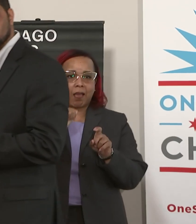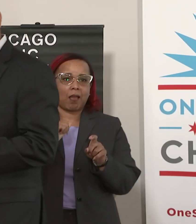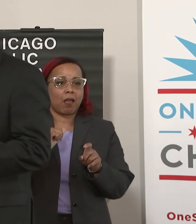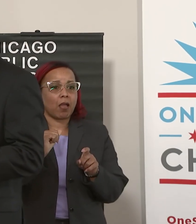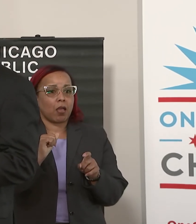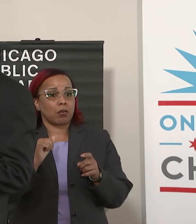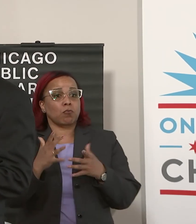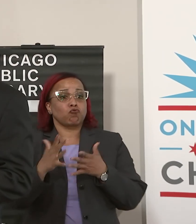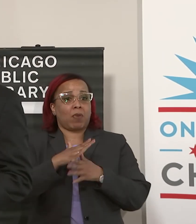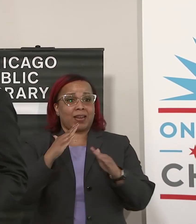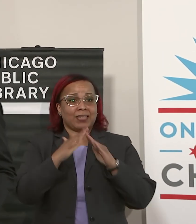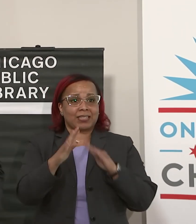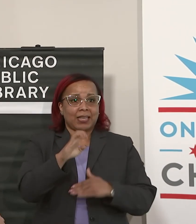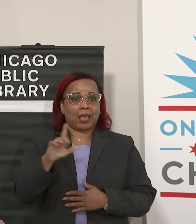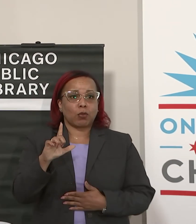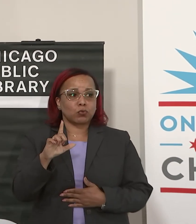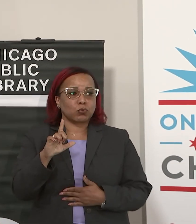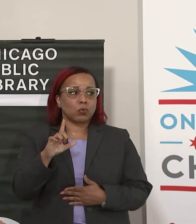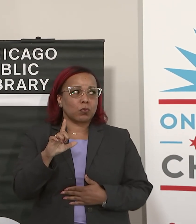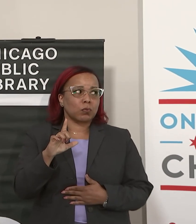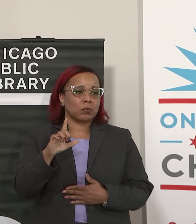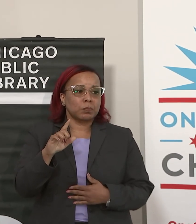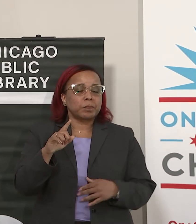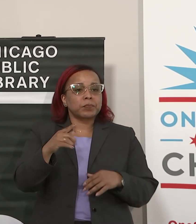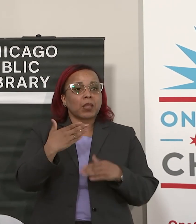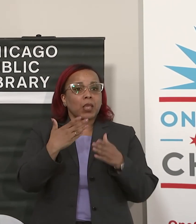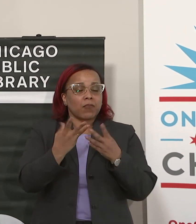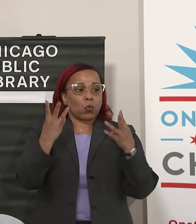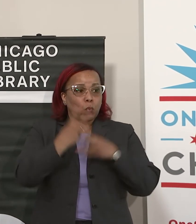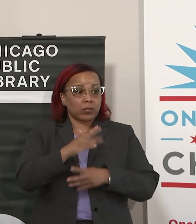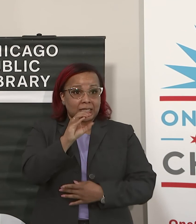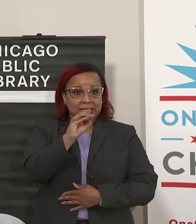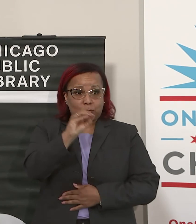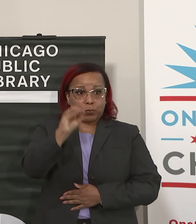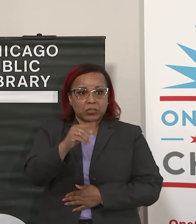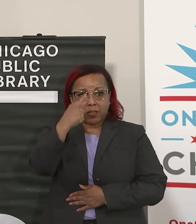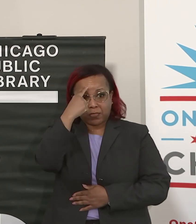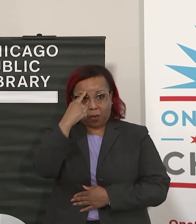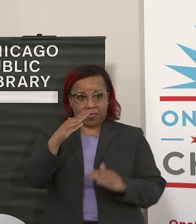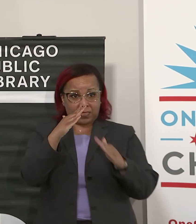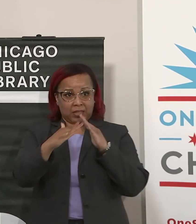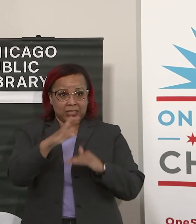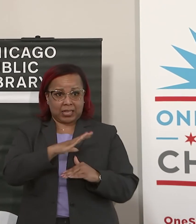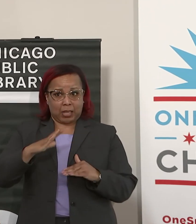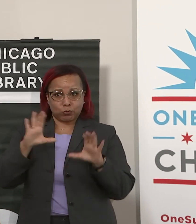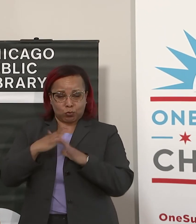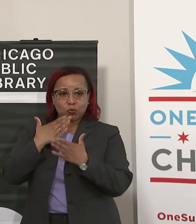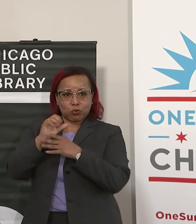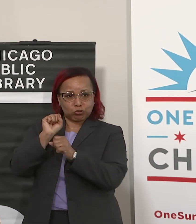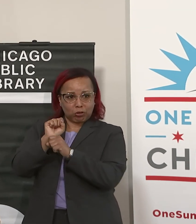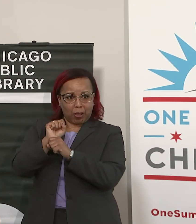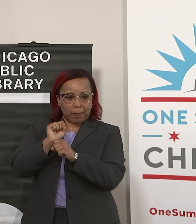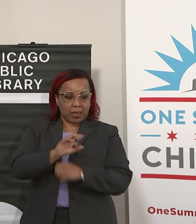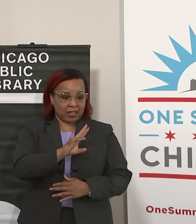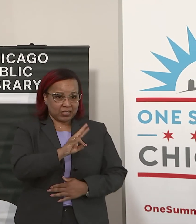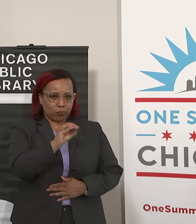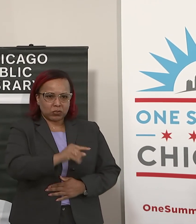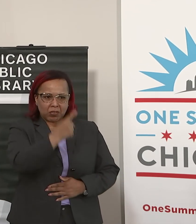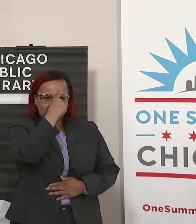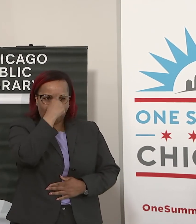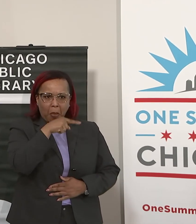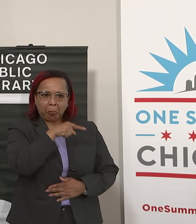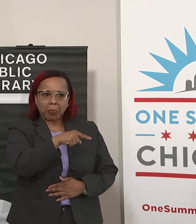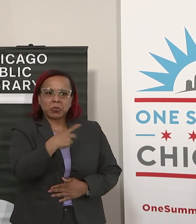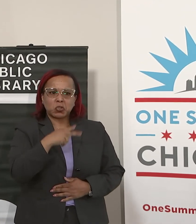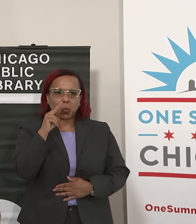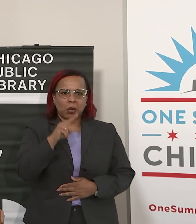well rated the city council even worse. 0% thought that the city council was doing a good job, and only 7% thought good. So